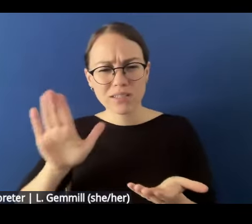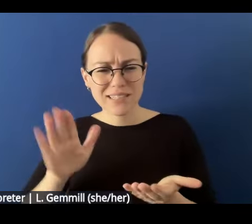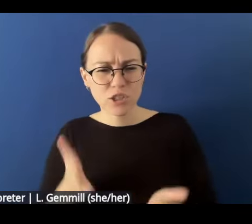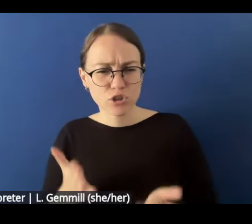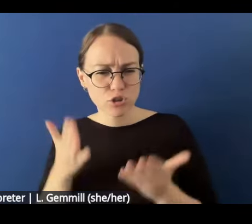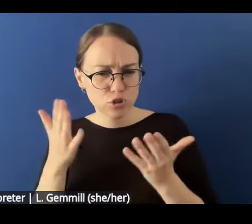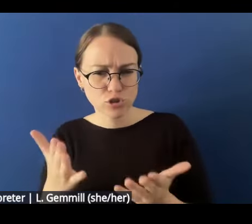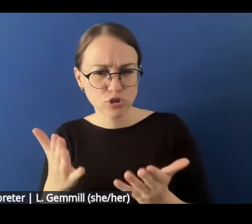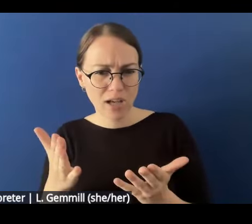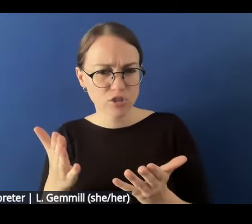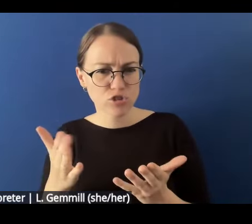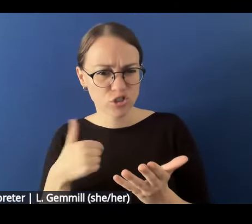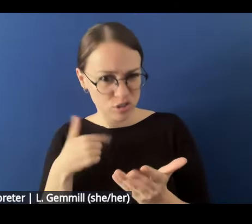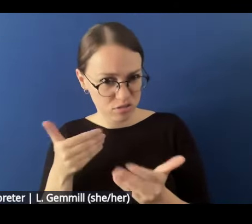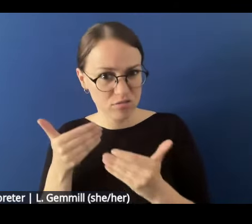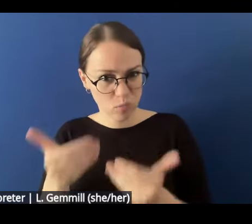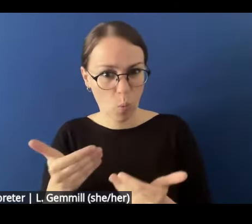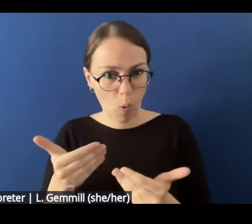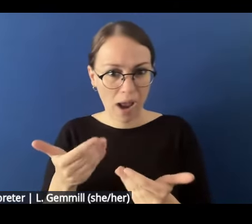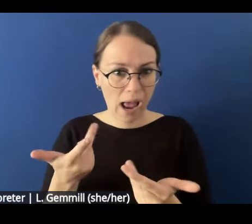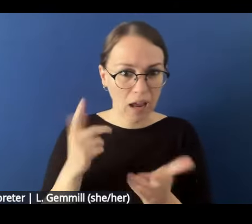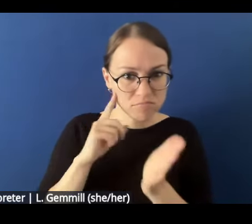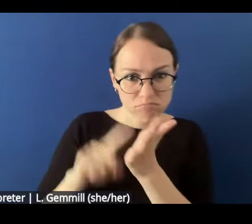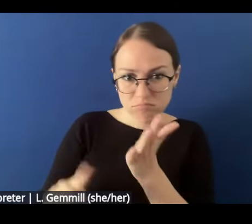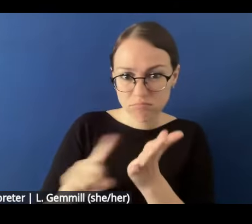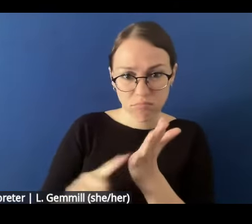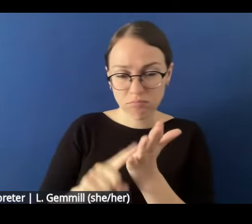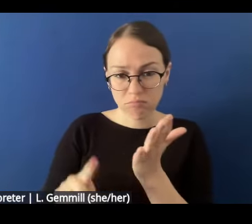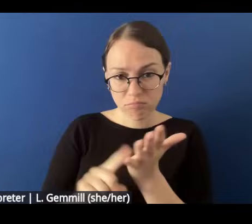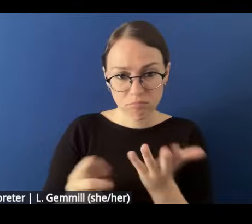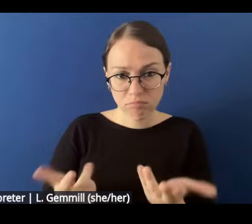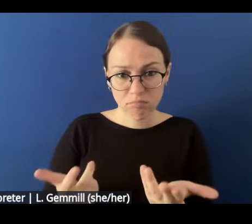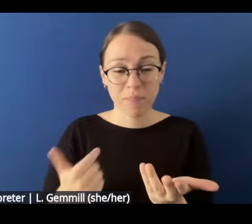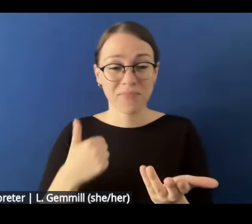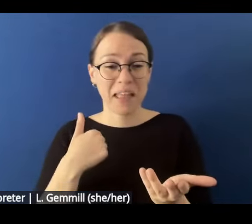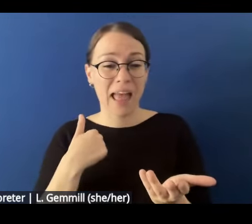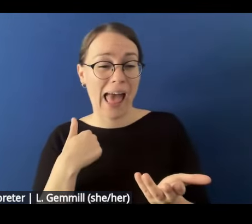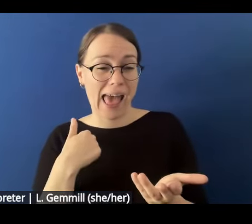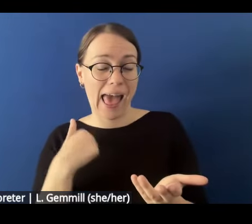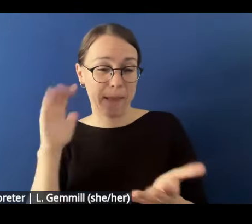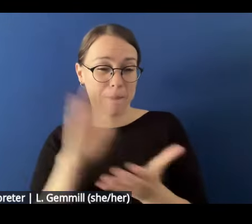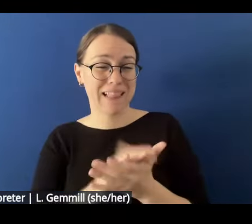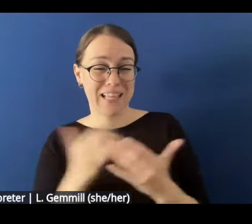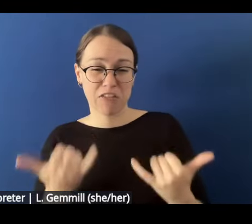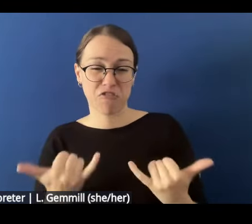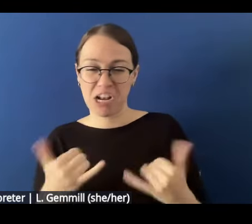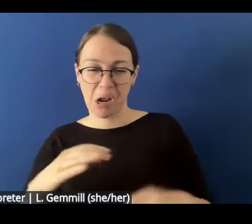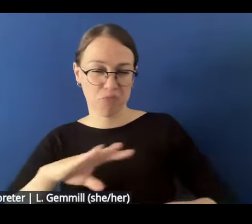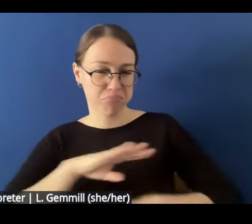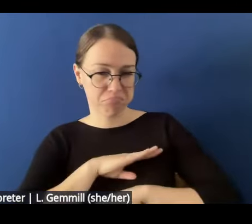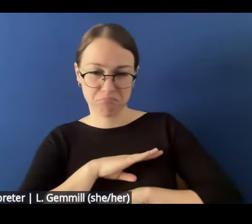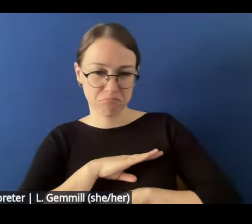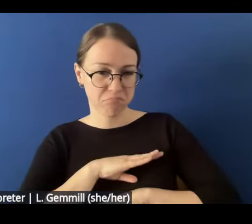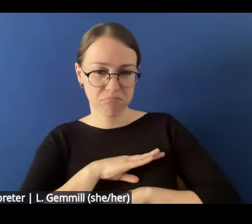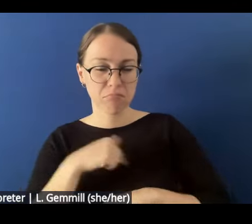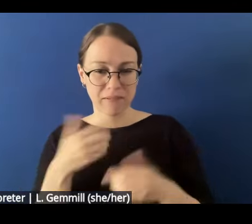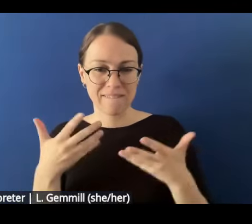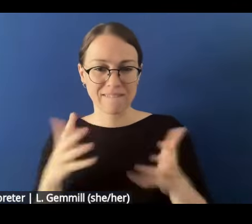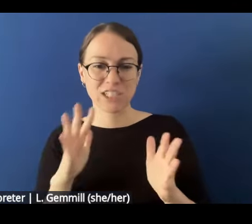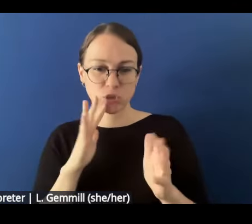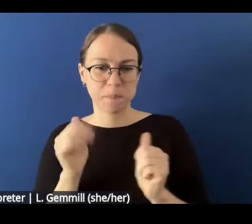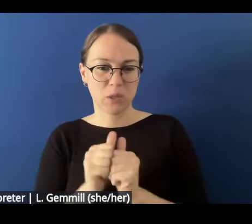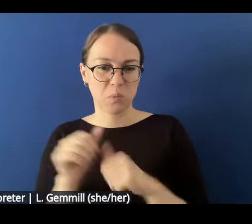should entertain? I personally believe it's sufficient. I think, and I did speak with him this morning.